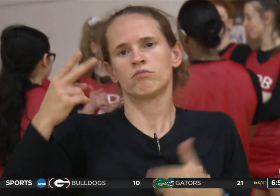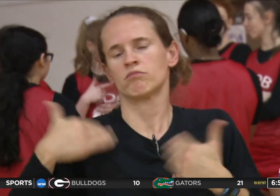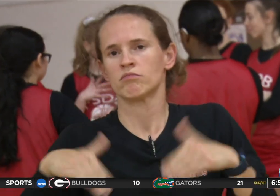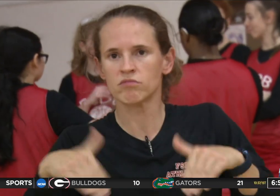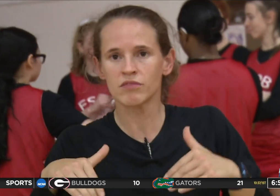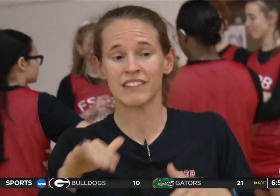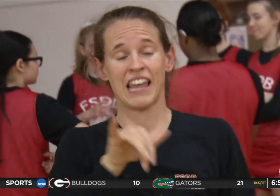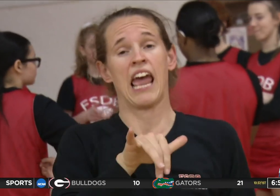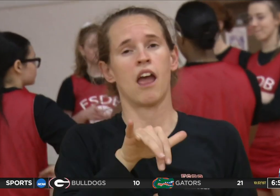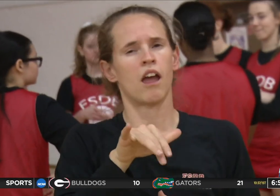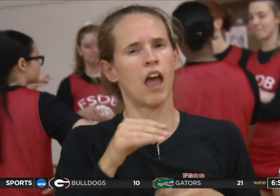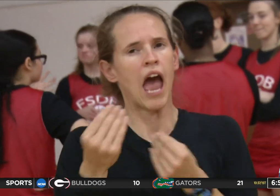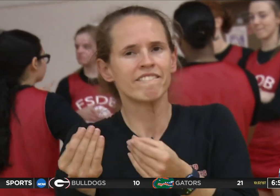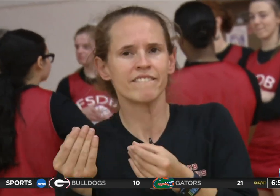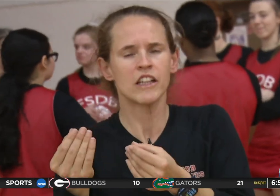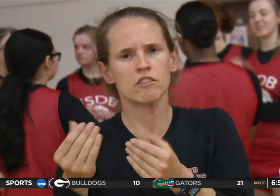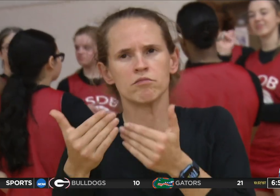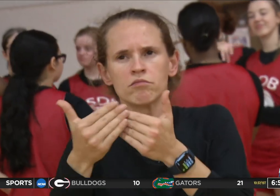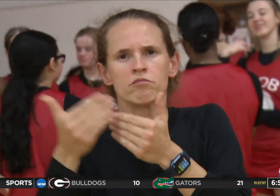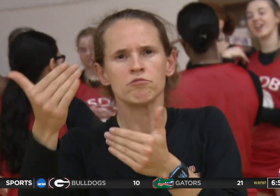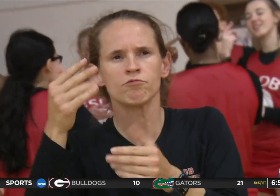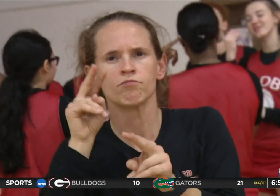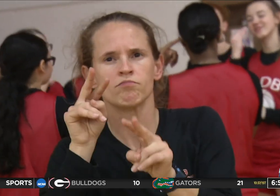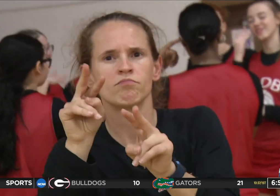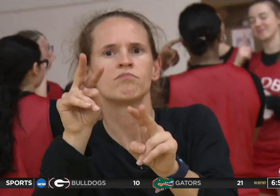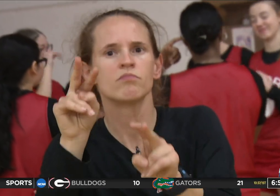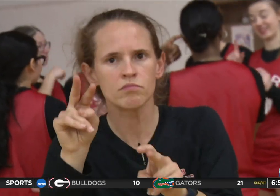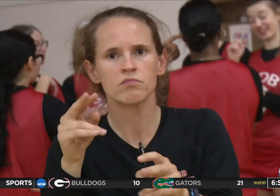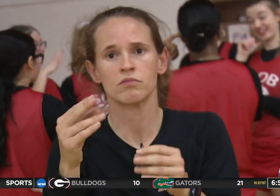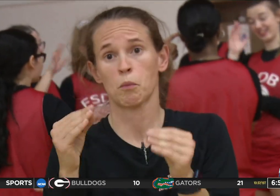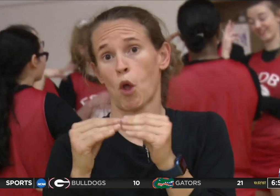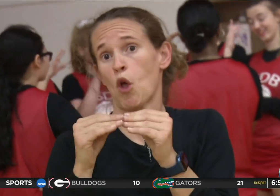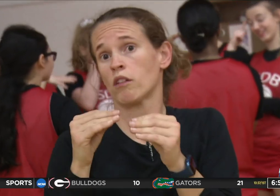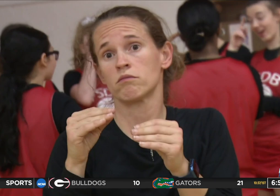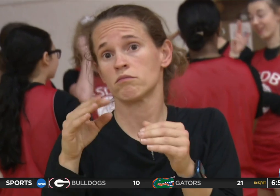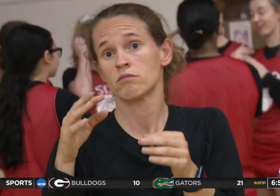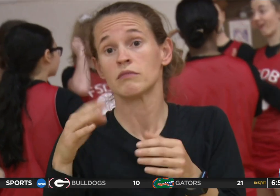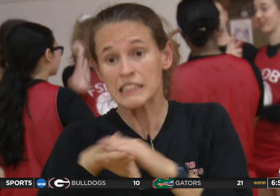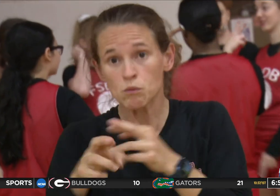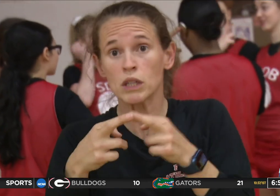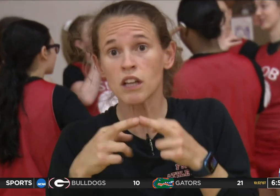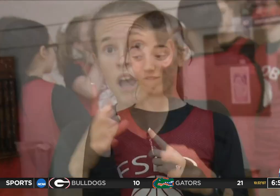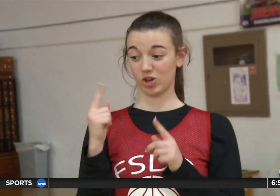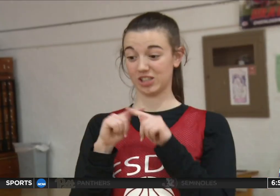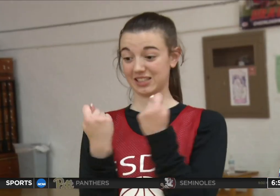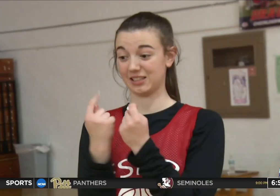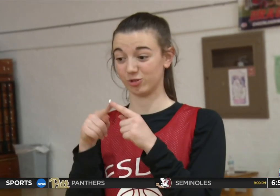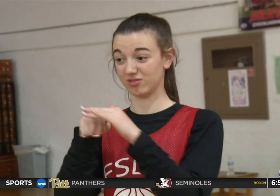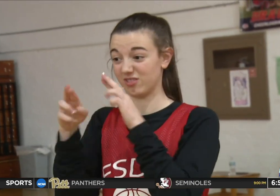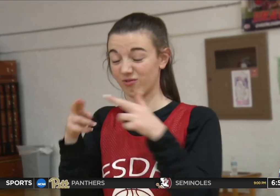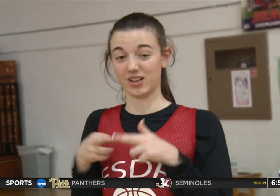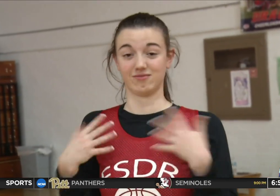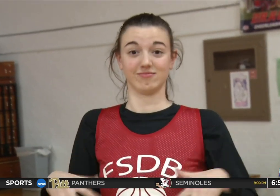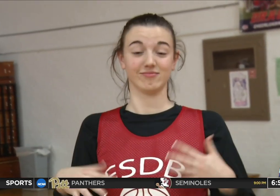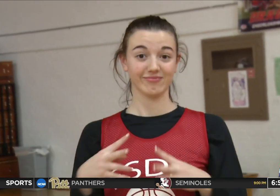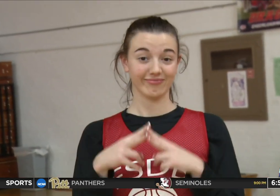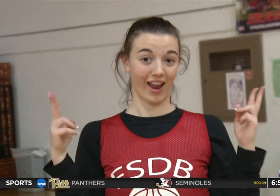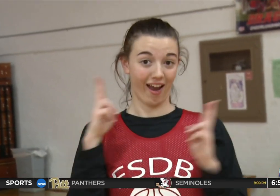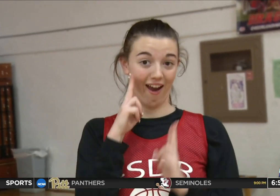of first time in history. And that, you know, that gives them a leg up in the future. And to be on the first team to go into regionals. Oh